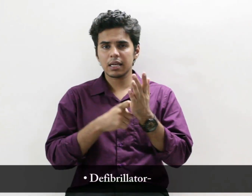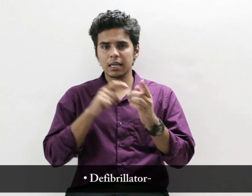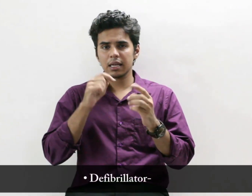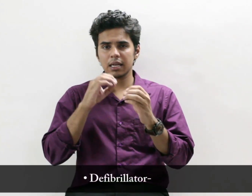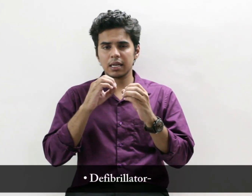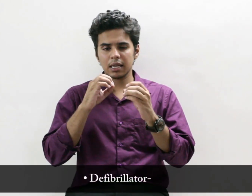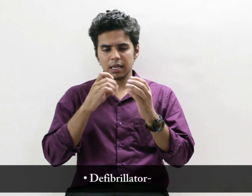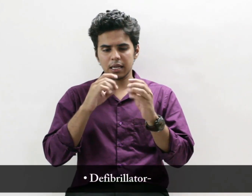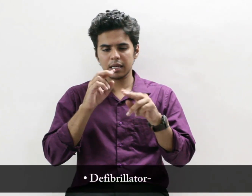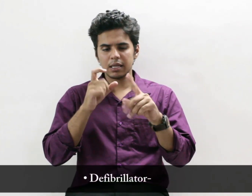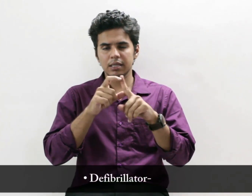Defibrillators.